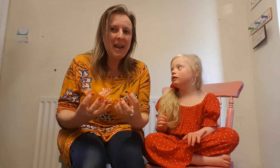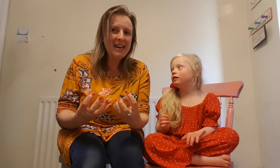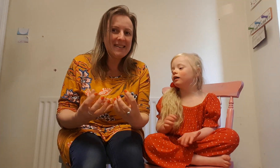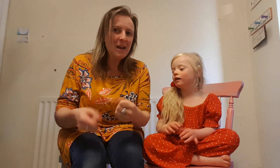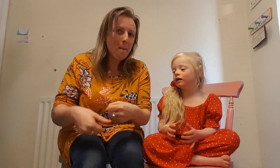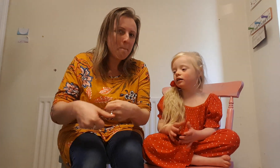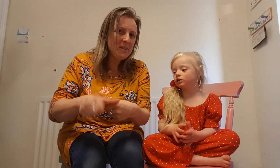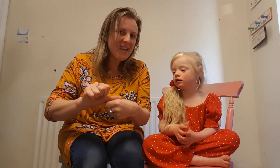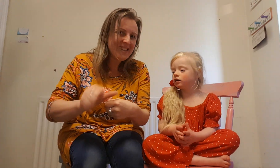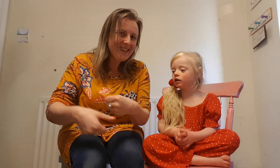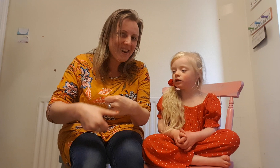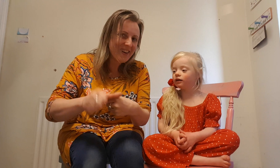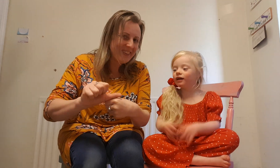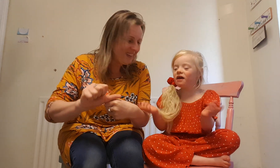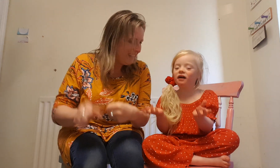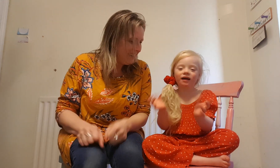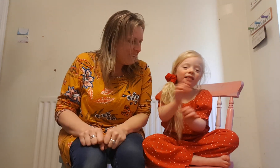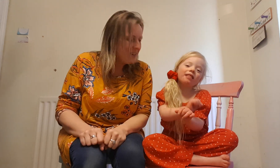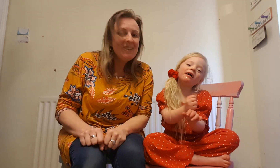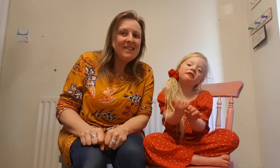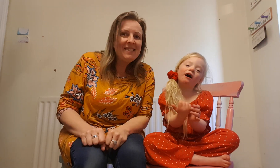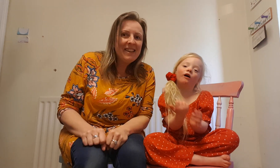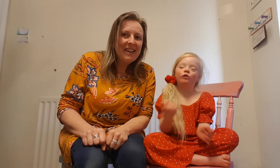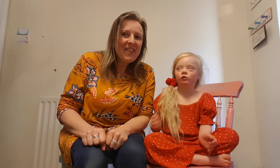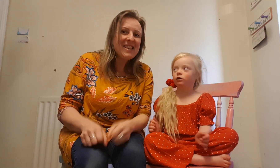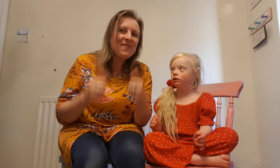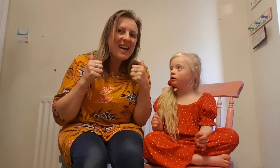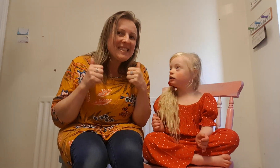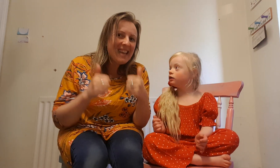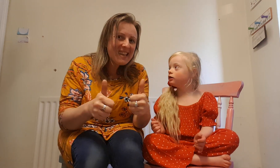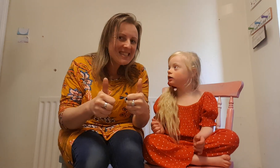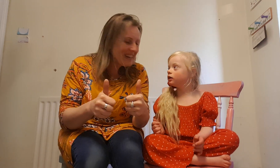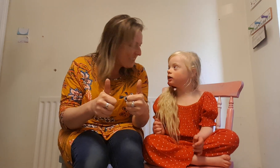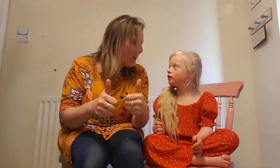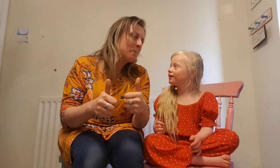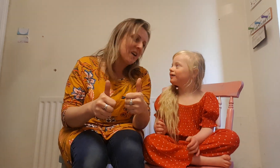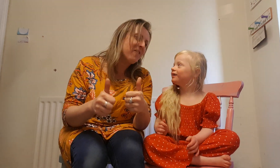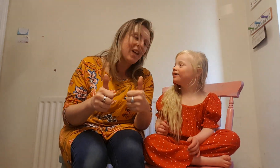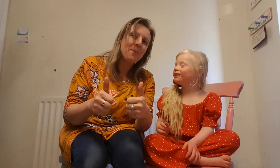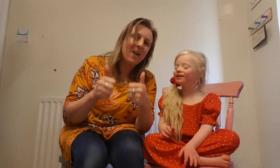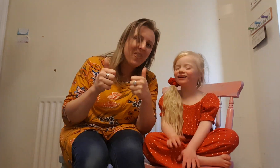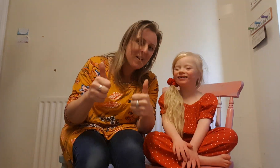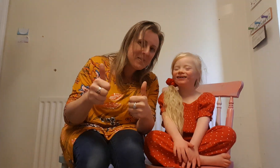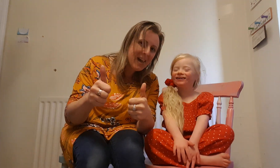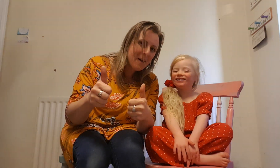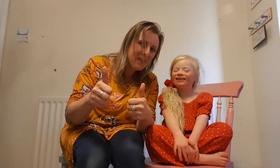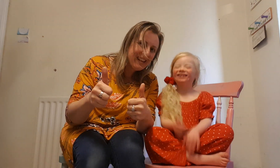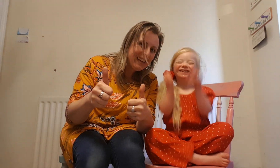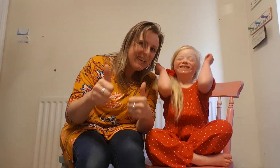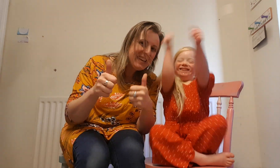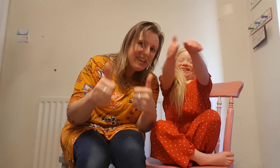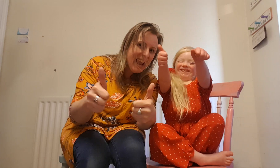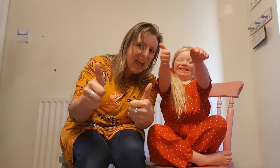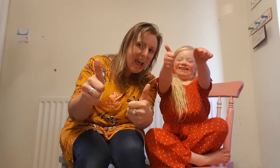Baked potato. Potato. That's fantastic. Thumbs up for that one. Thumbs up.